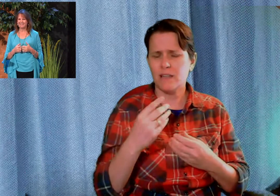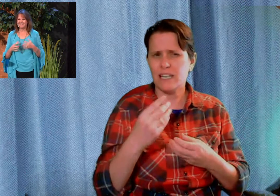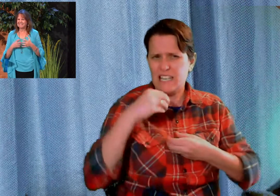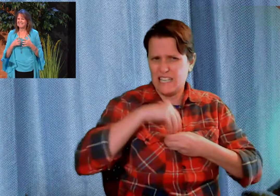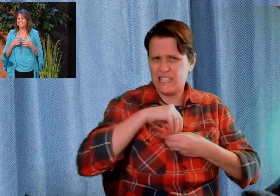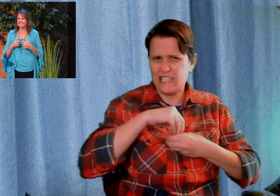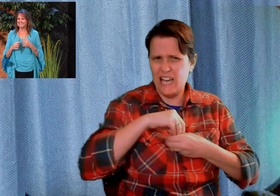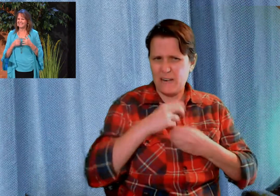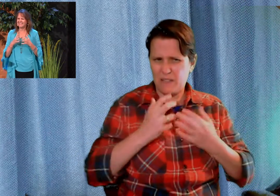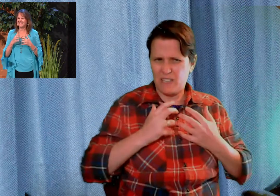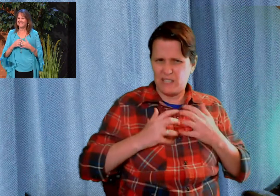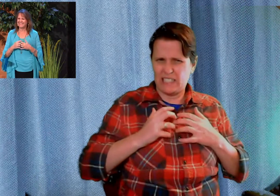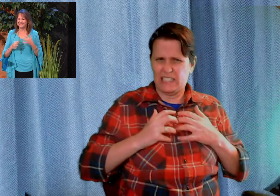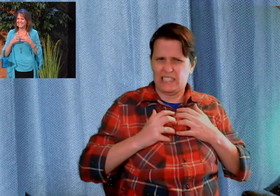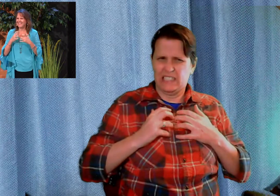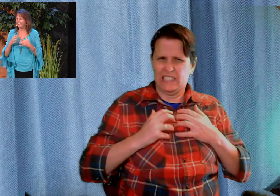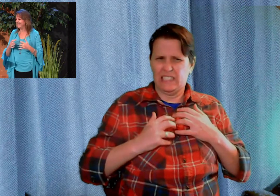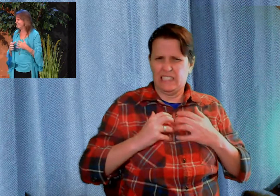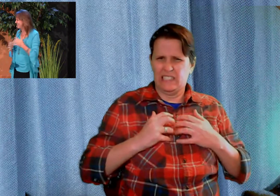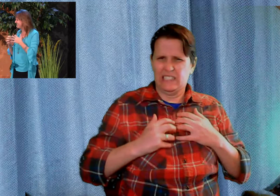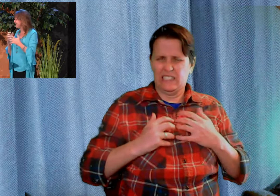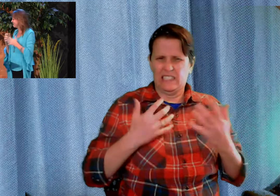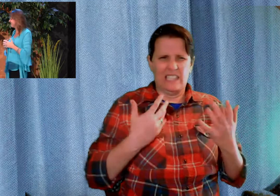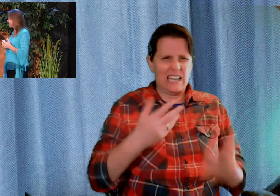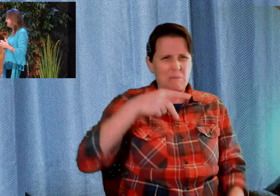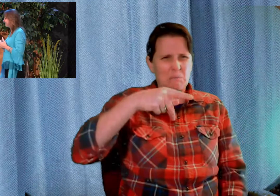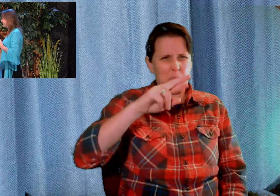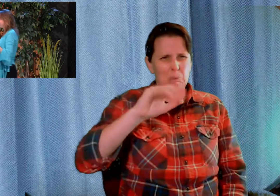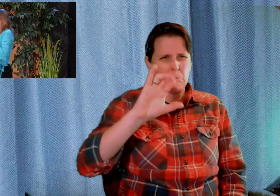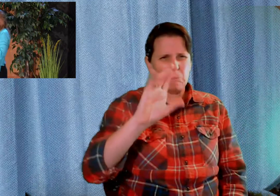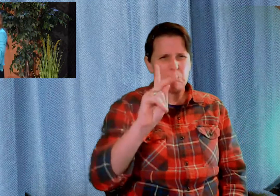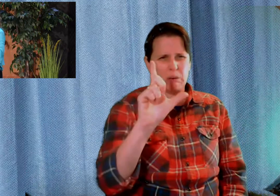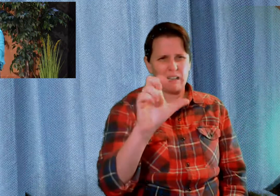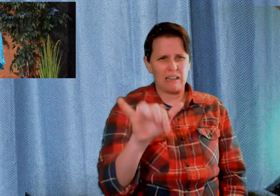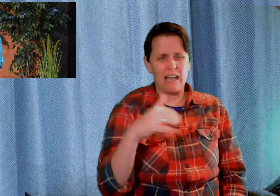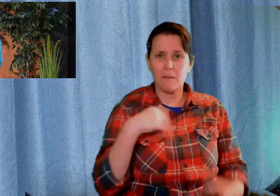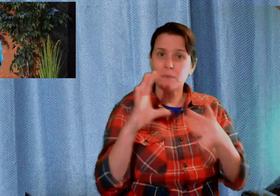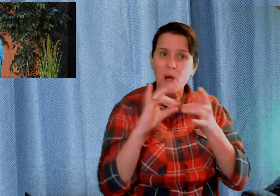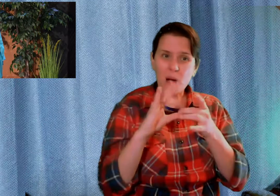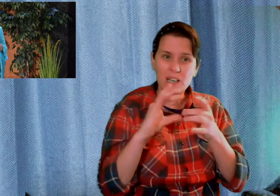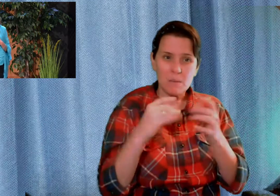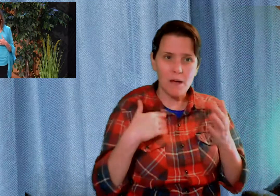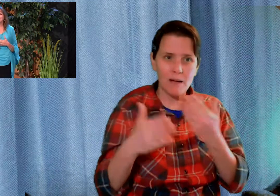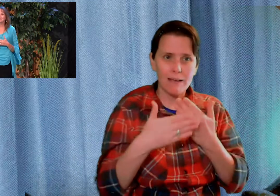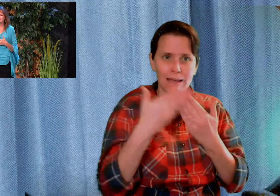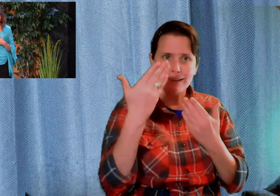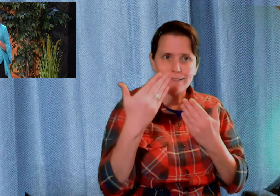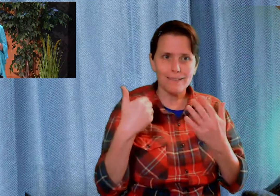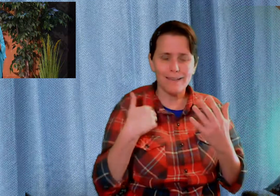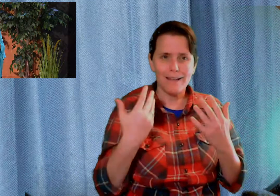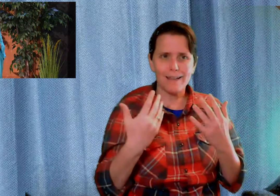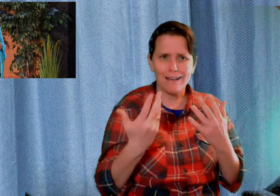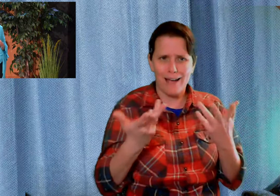mean? It's like, yeah. It's like, yeah. I'm like, oh, what's going on? I'm talking about ease. I don't want to be prickly. Well, you can't wish it